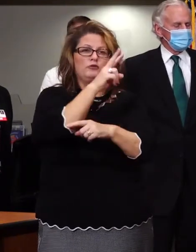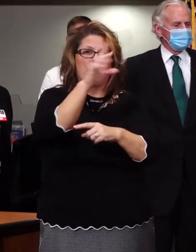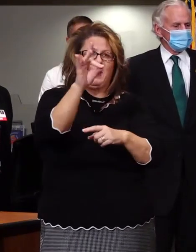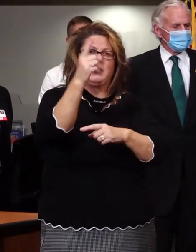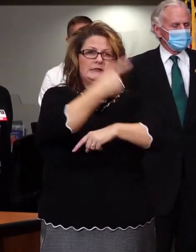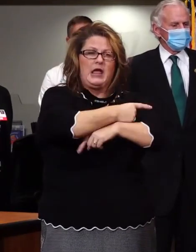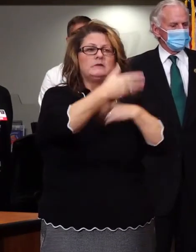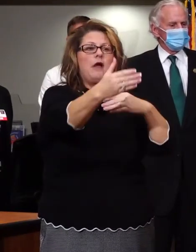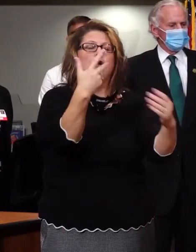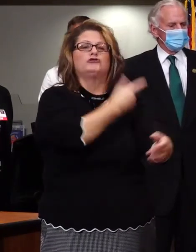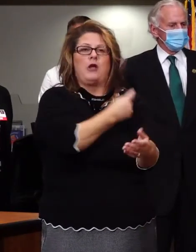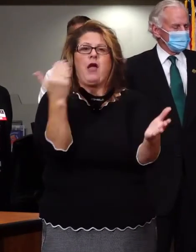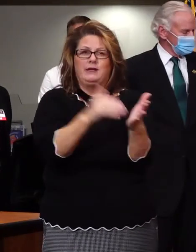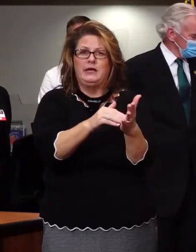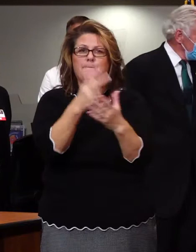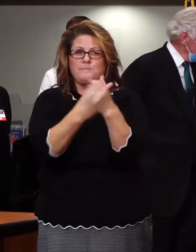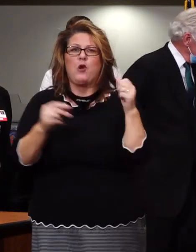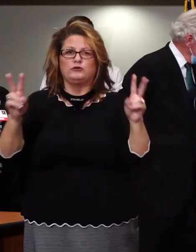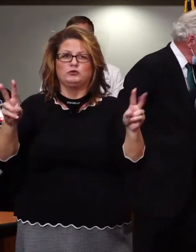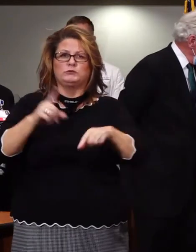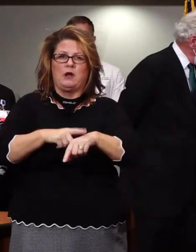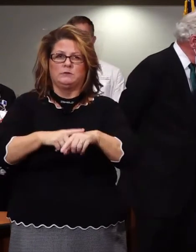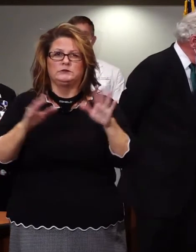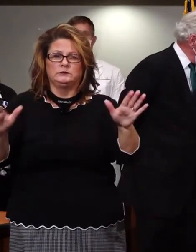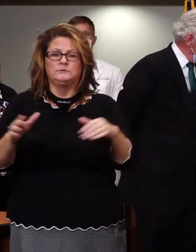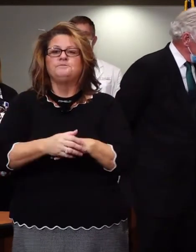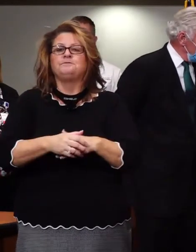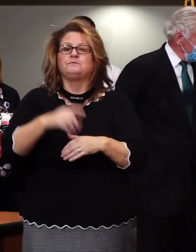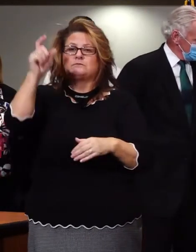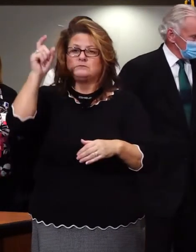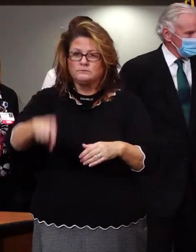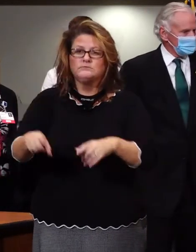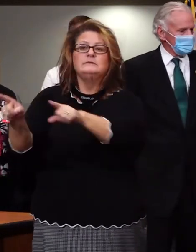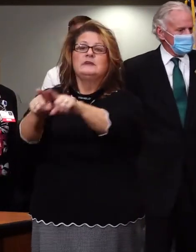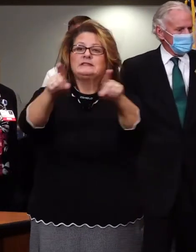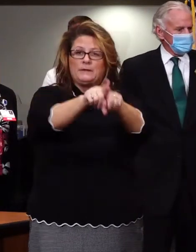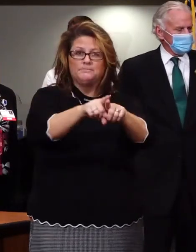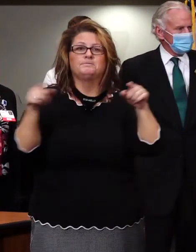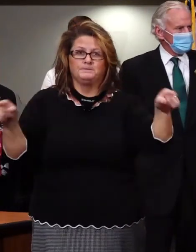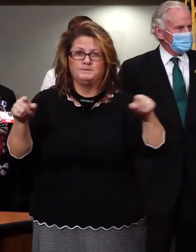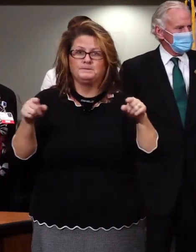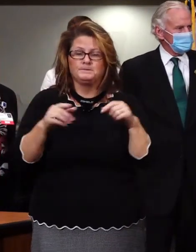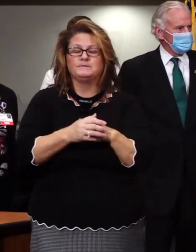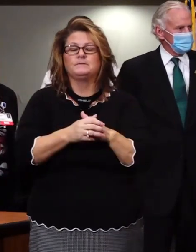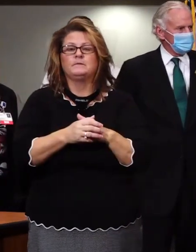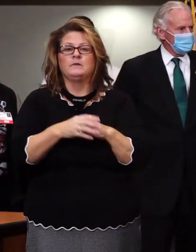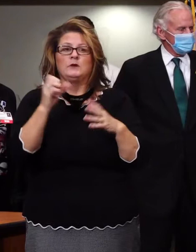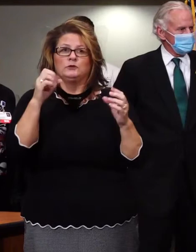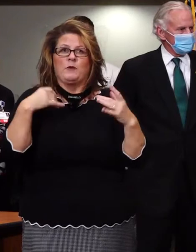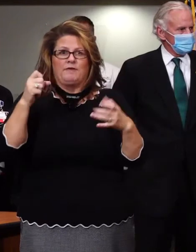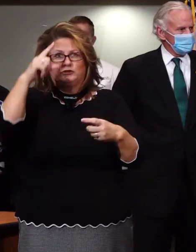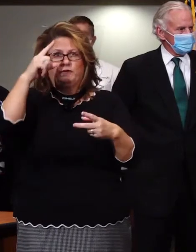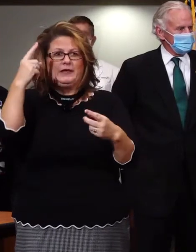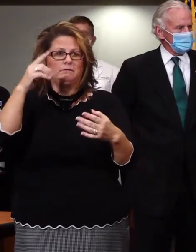discussed before. The COVID-19 vaccines we will soon receive will have different logistical considerations for